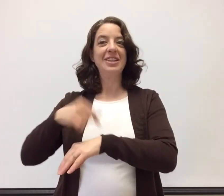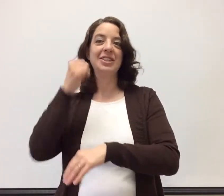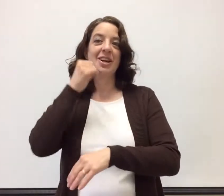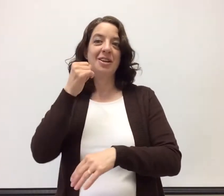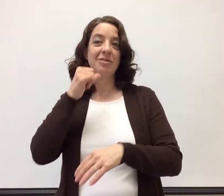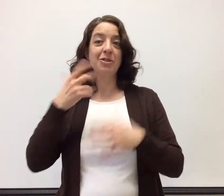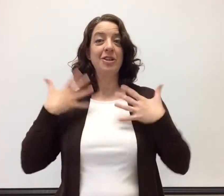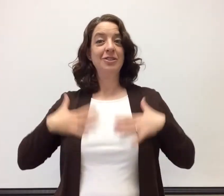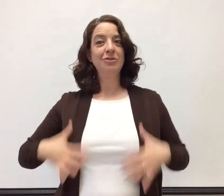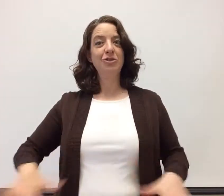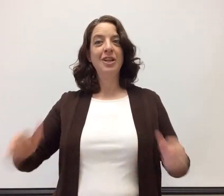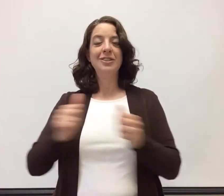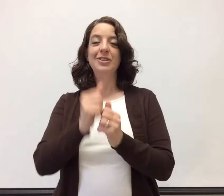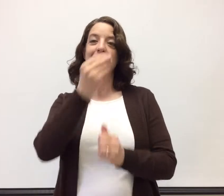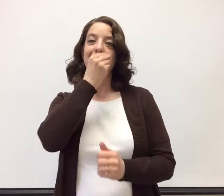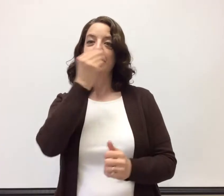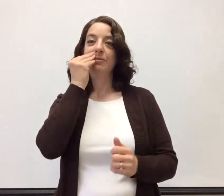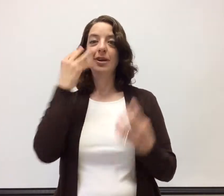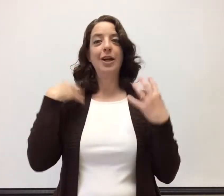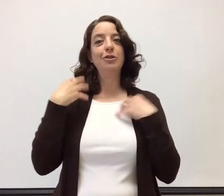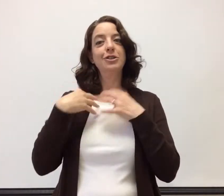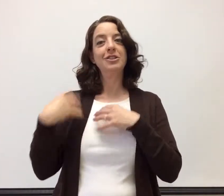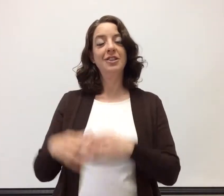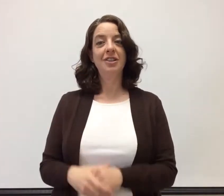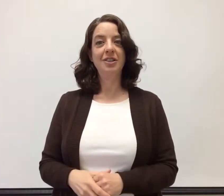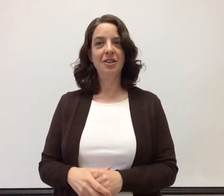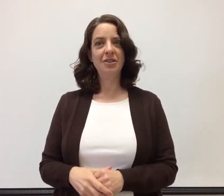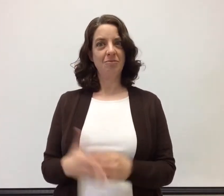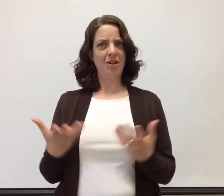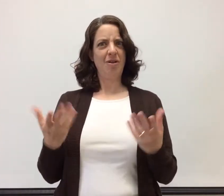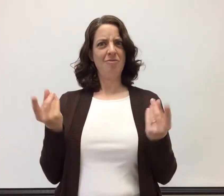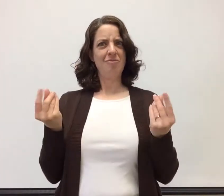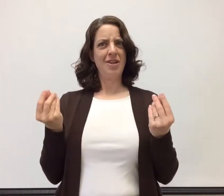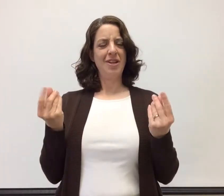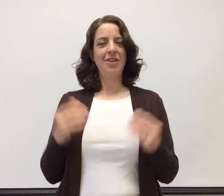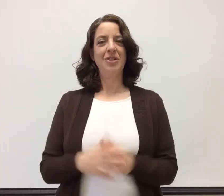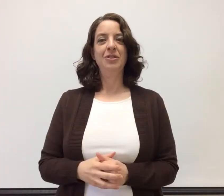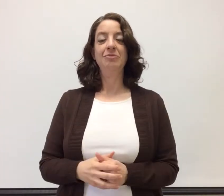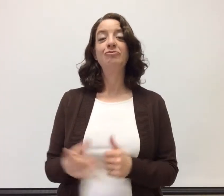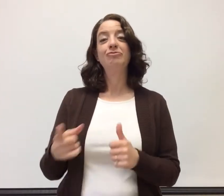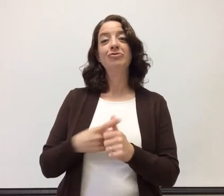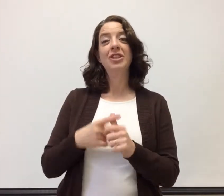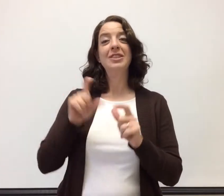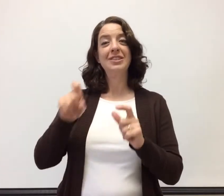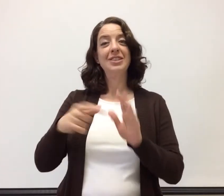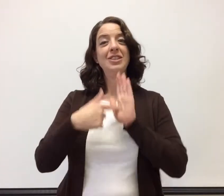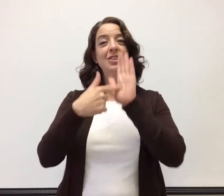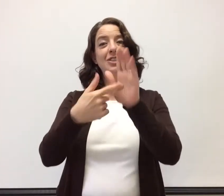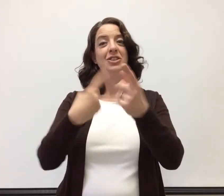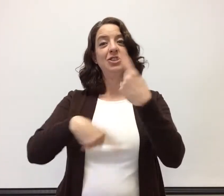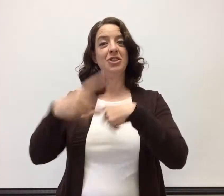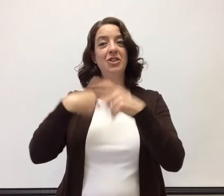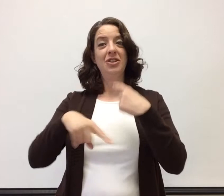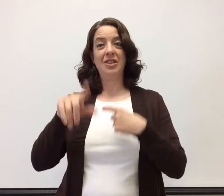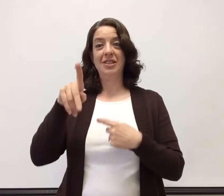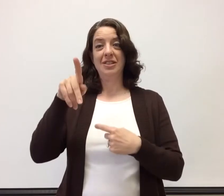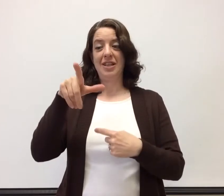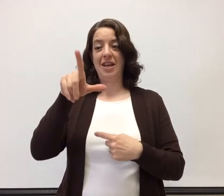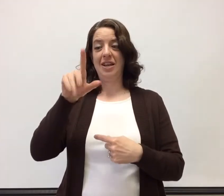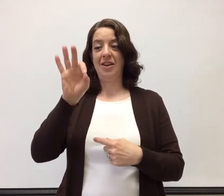Right now it's springtime and the girls are wearing their spring dresses with flowers all over them. So what do you do with the floral print? First I need to